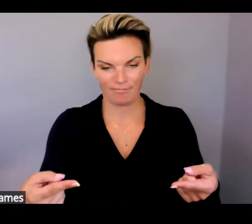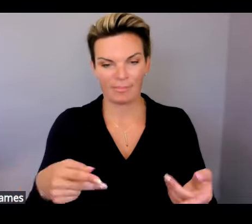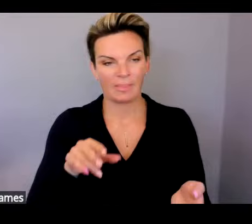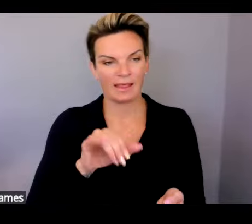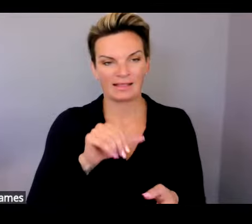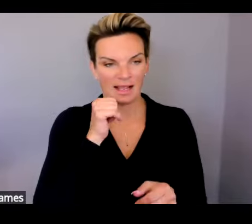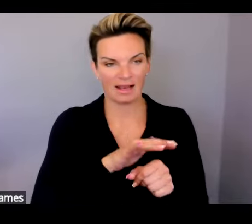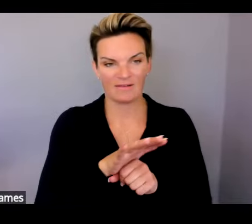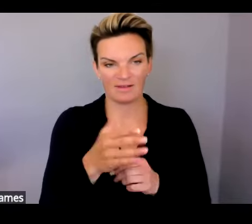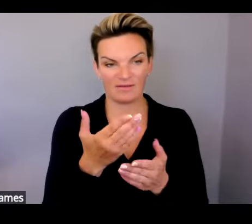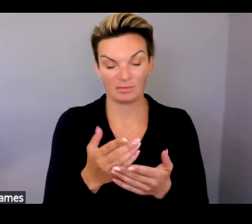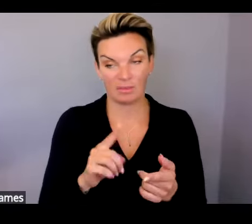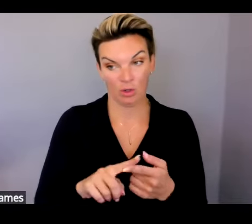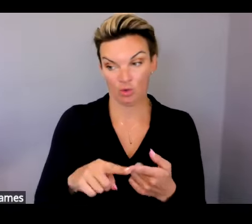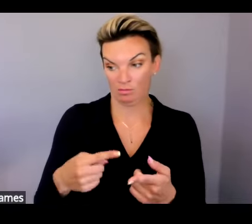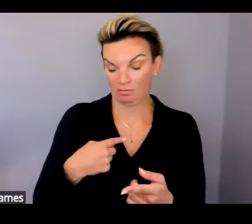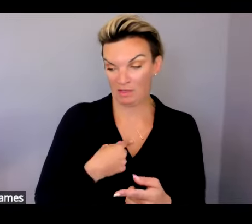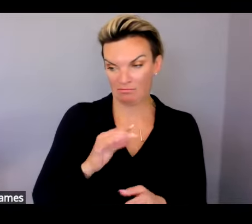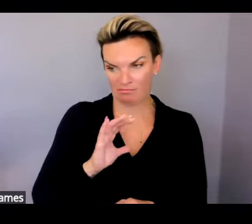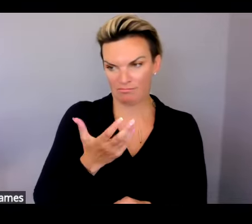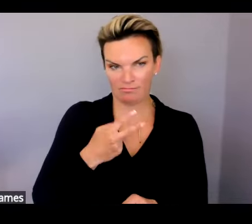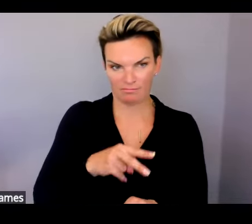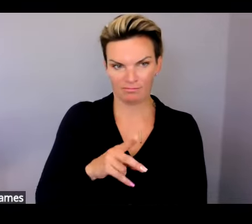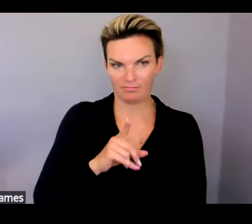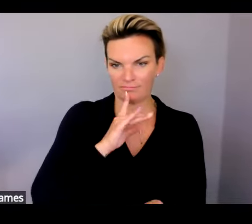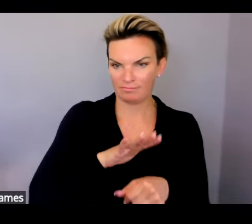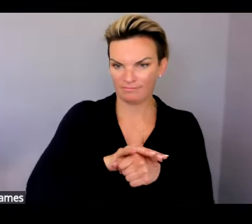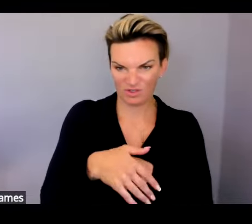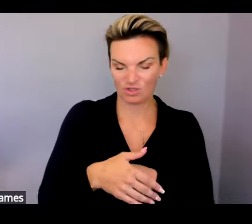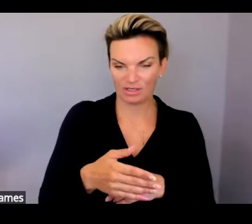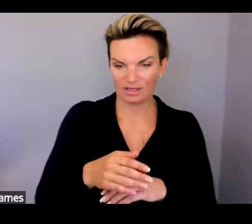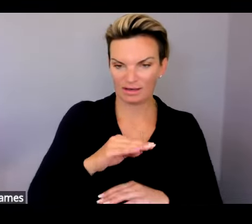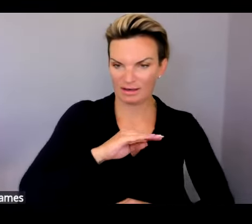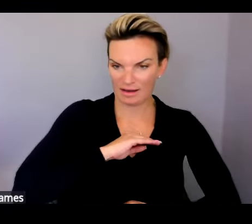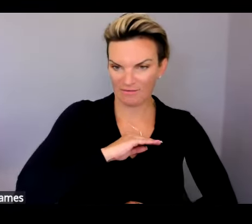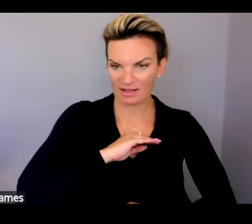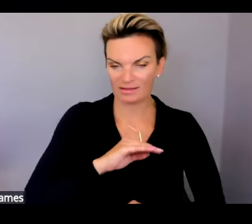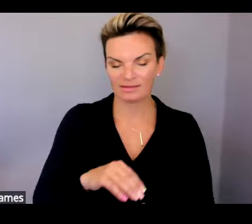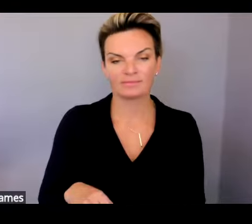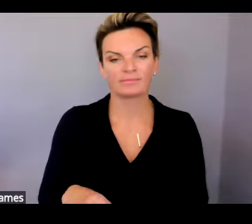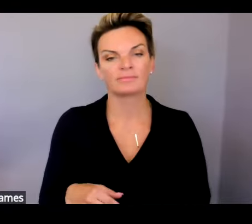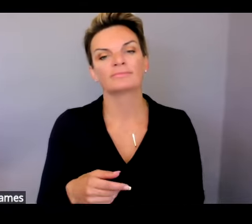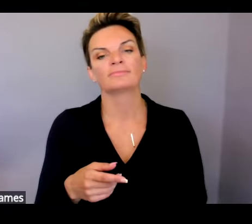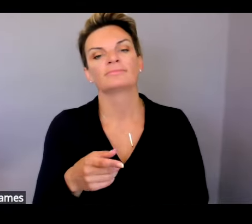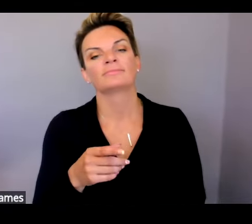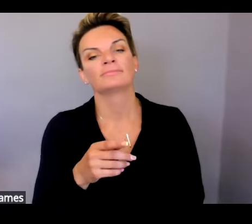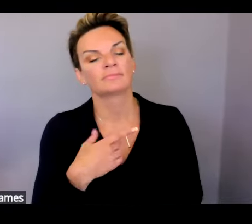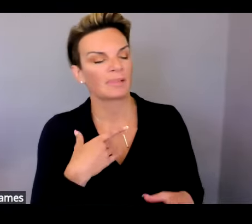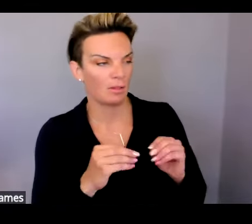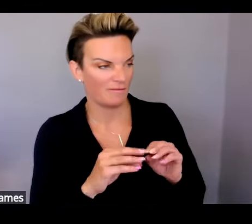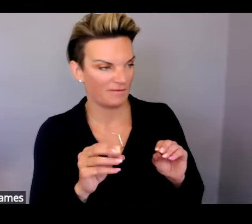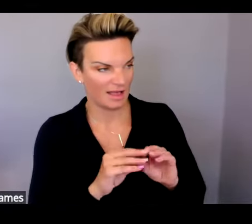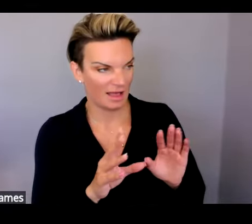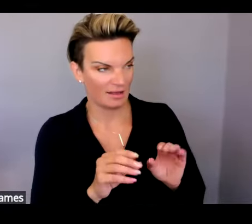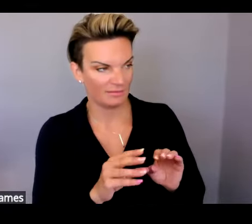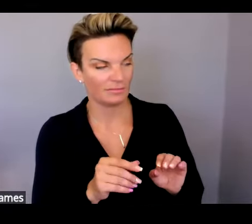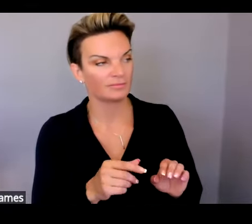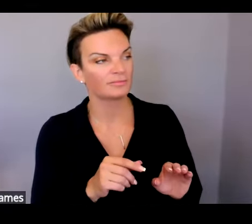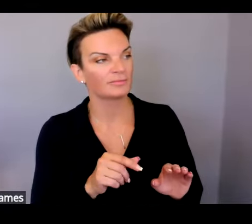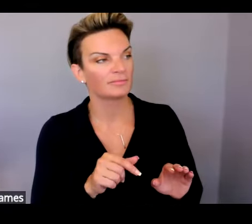sufficient evidence to me. Yeah, so let me clarify that. So it's not necessarily,